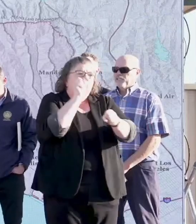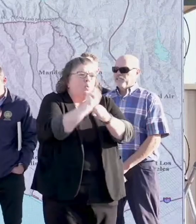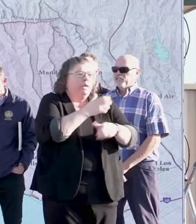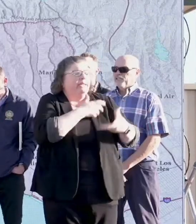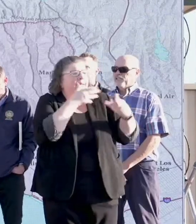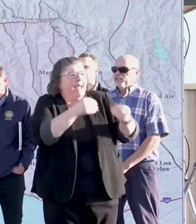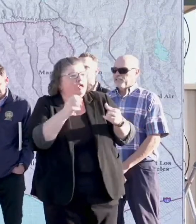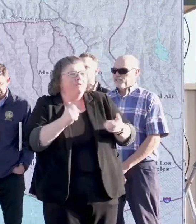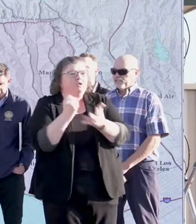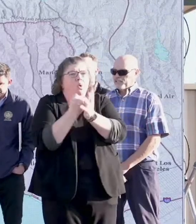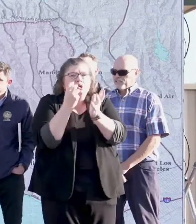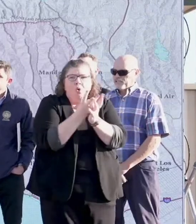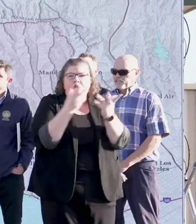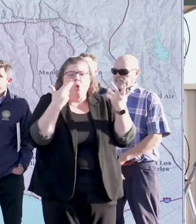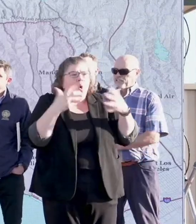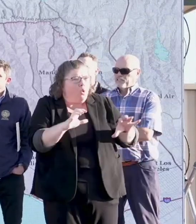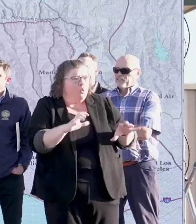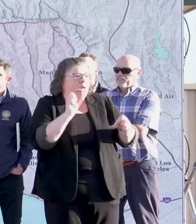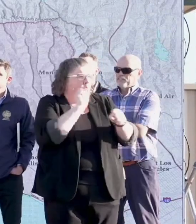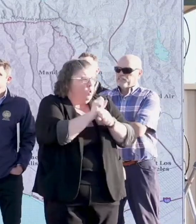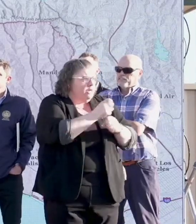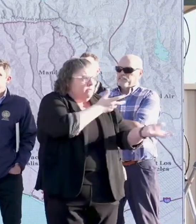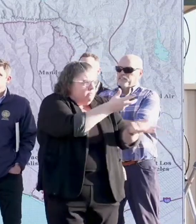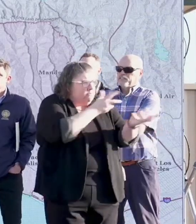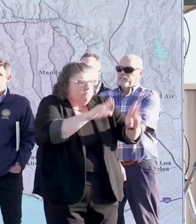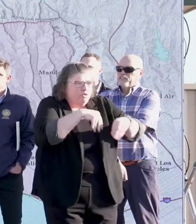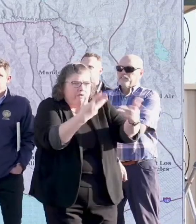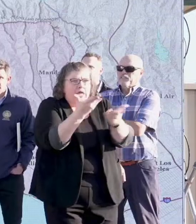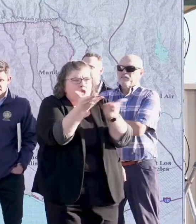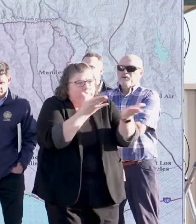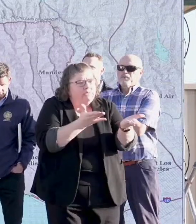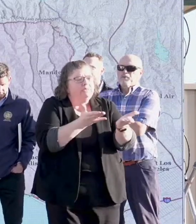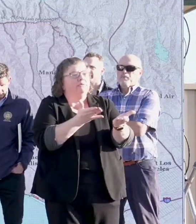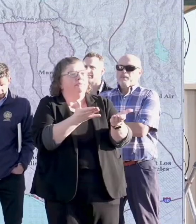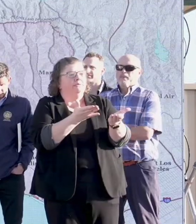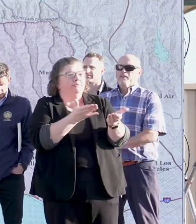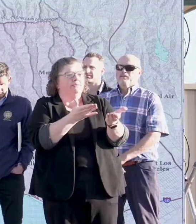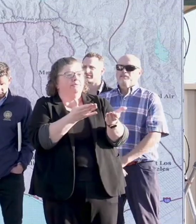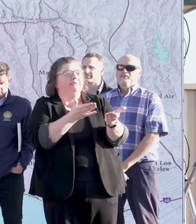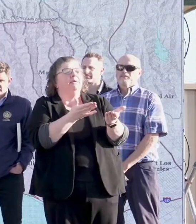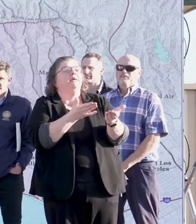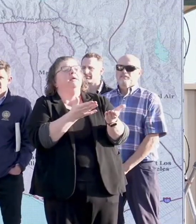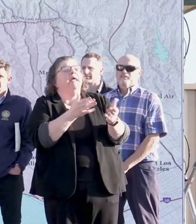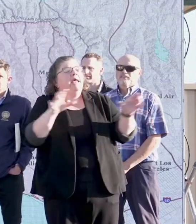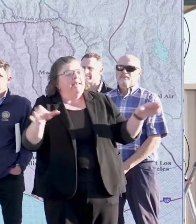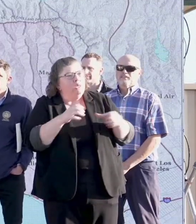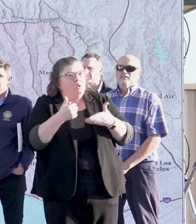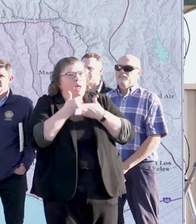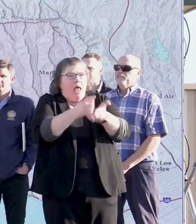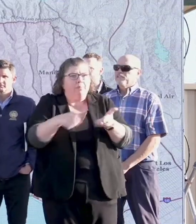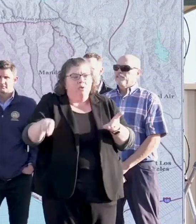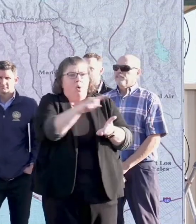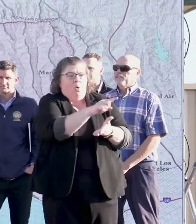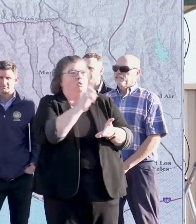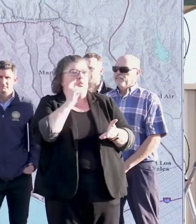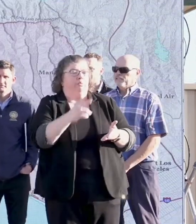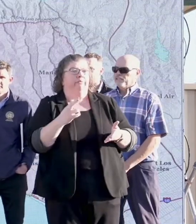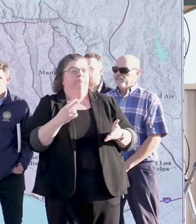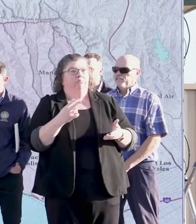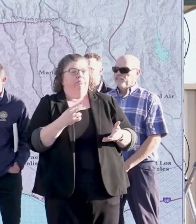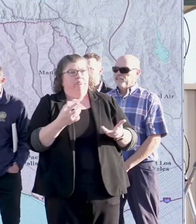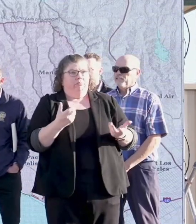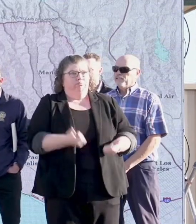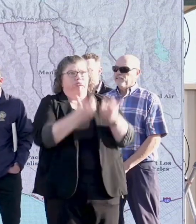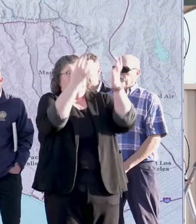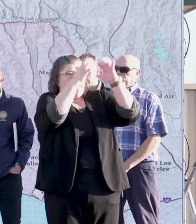of the social workers that are already working so hard to provide services and help victims access